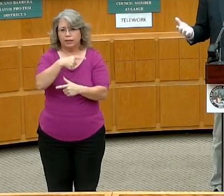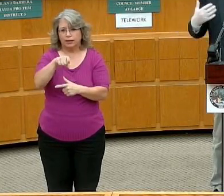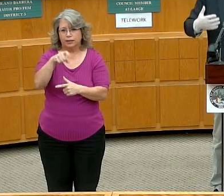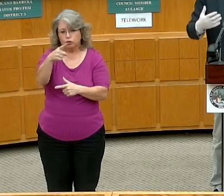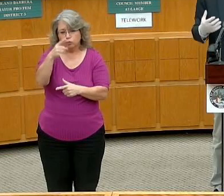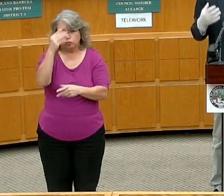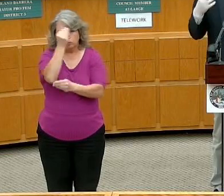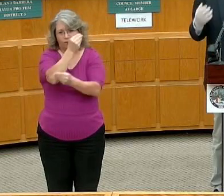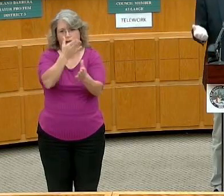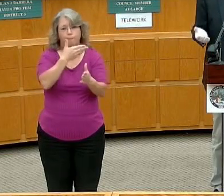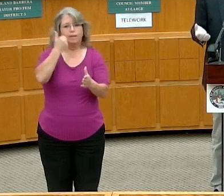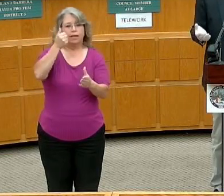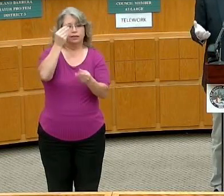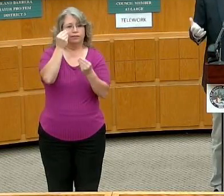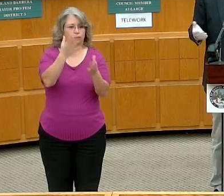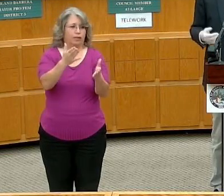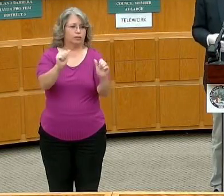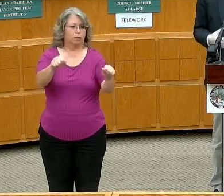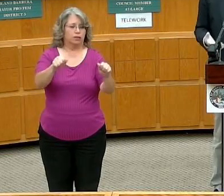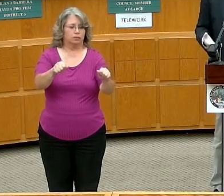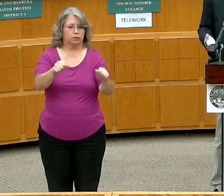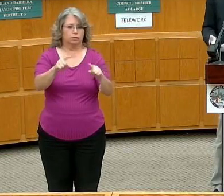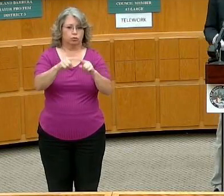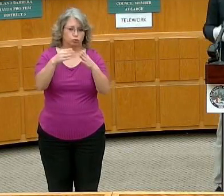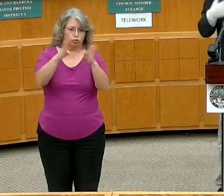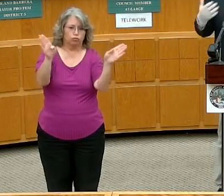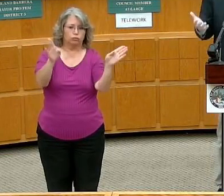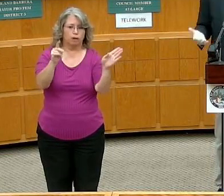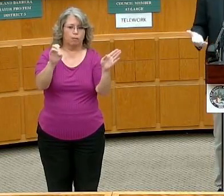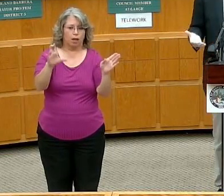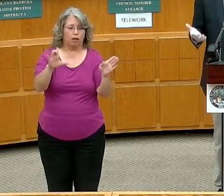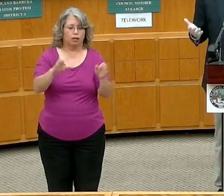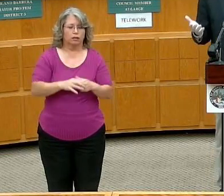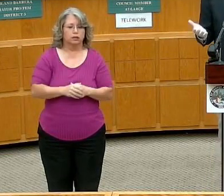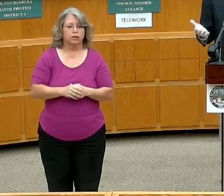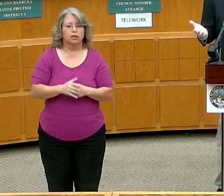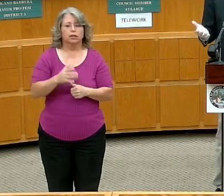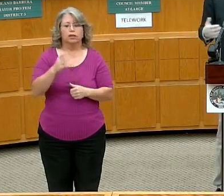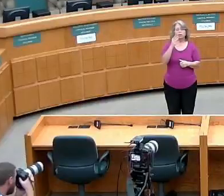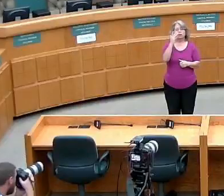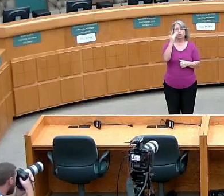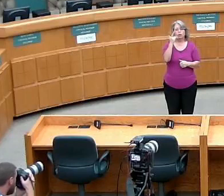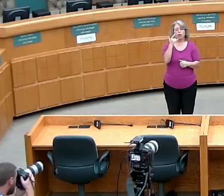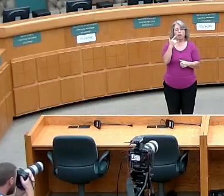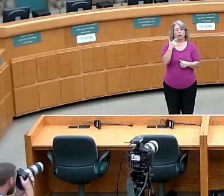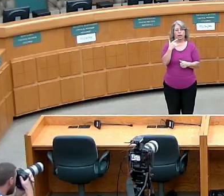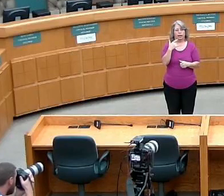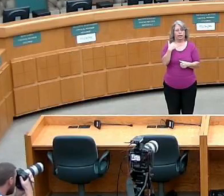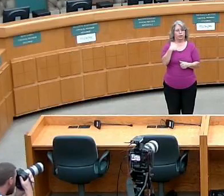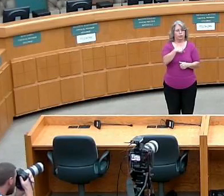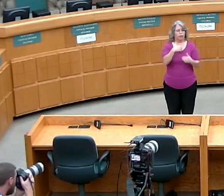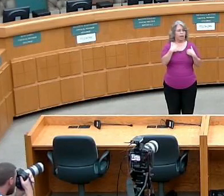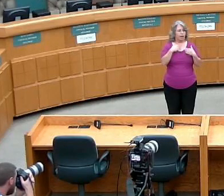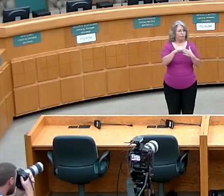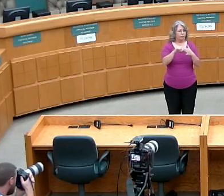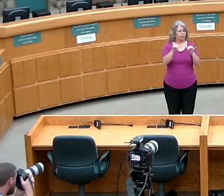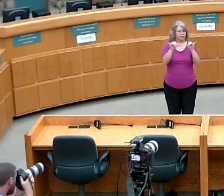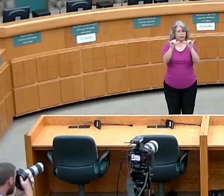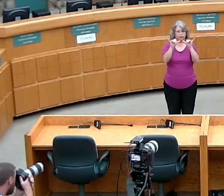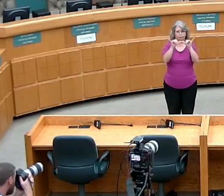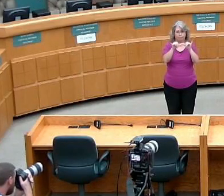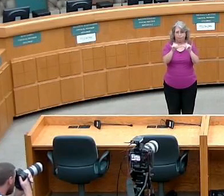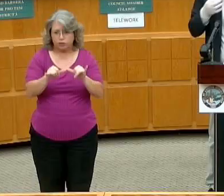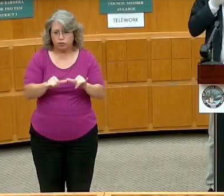to the population, where we are, what it is about, what it's like, why were the measures, and thank you very much for the measures that you